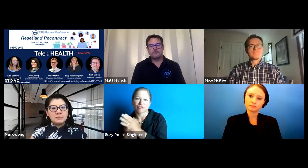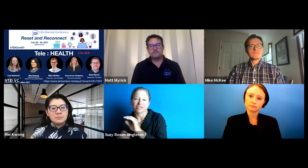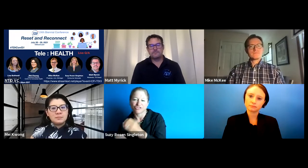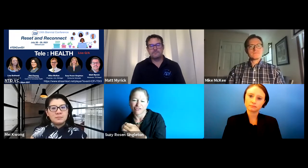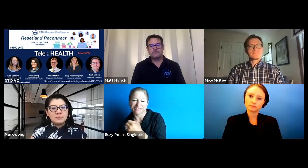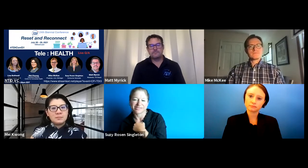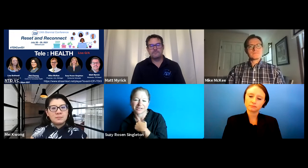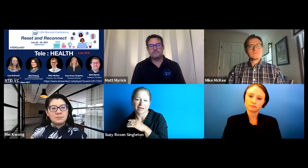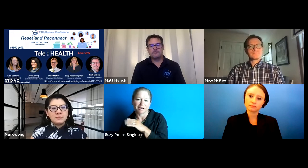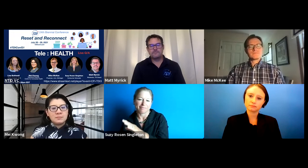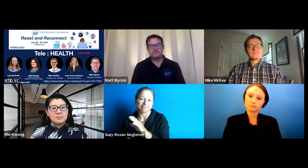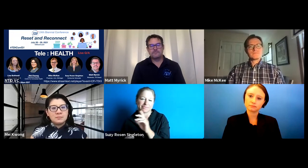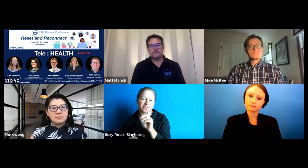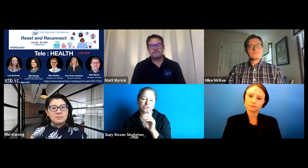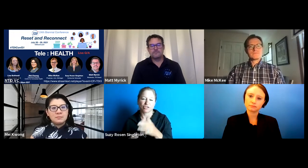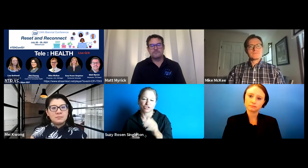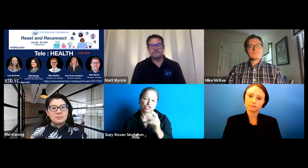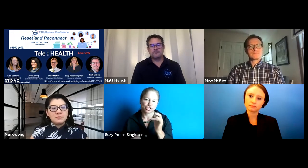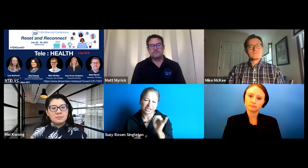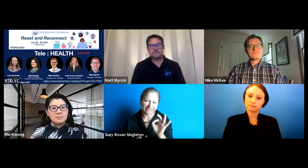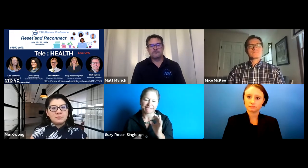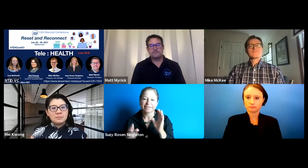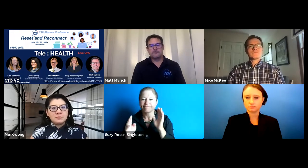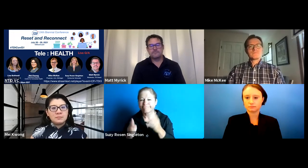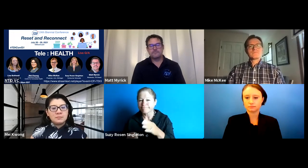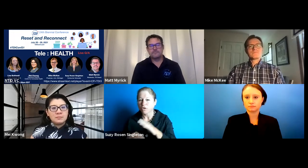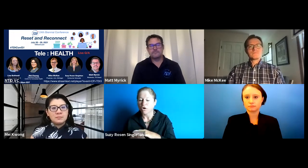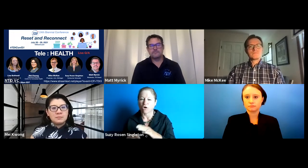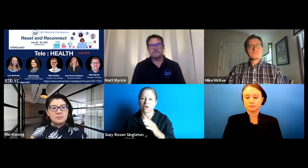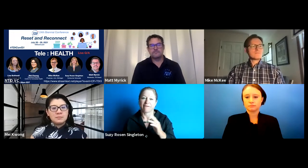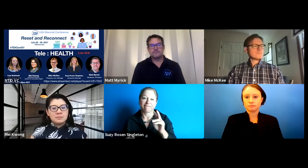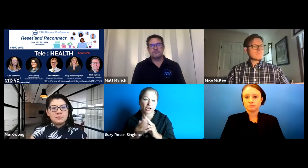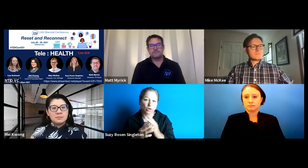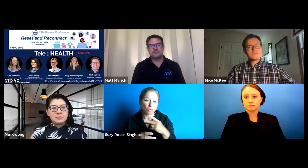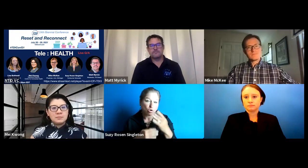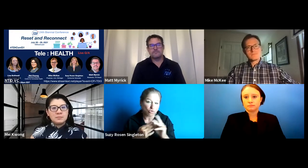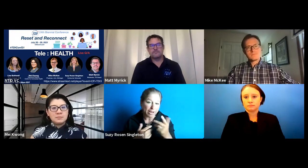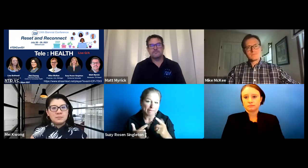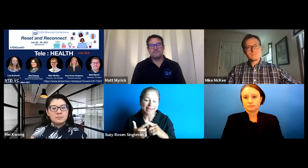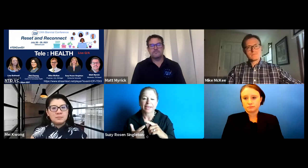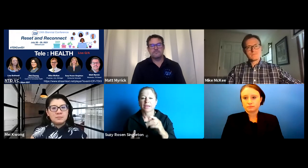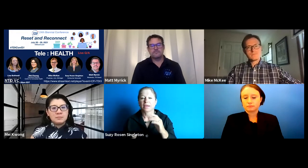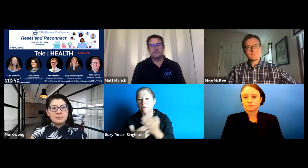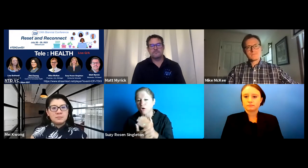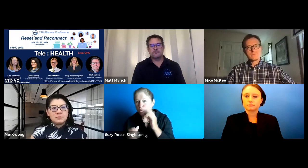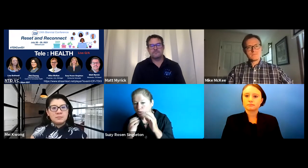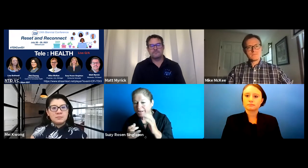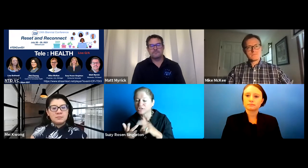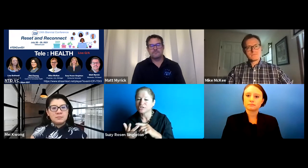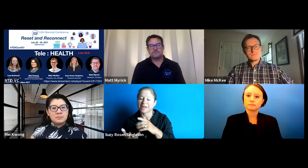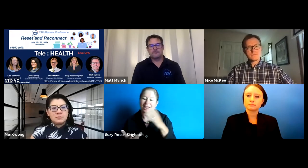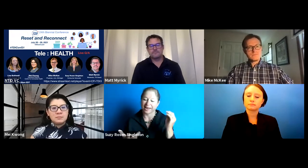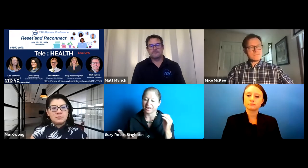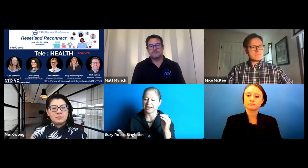Bureau in the Disability Rights Office. And I am the chief of the Disability Rights Office, focusing on video